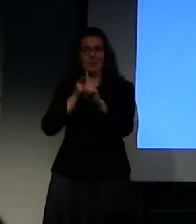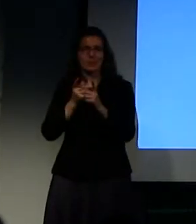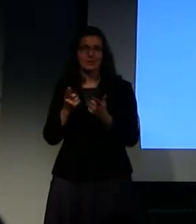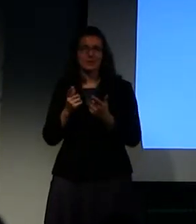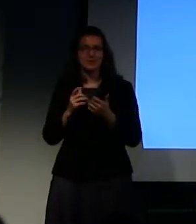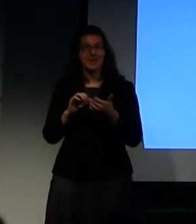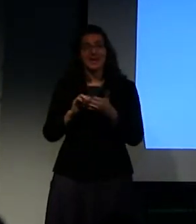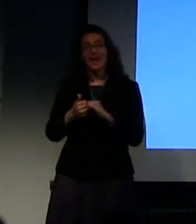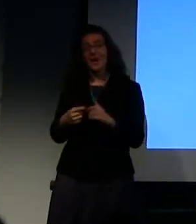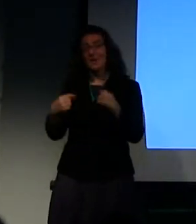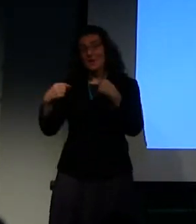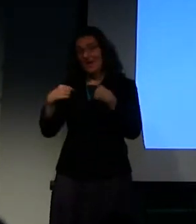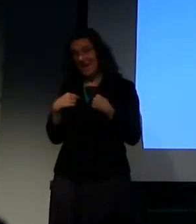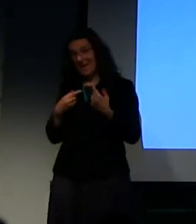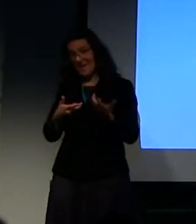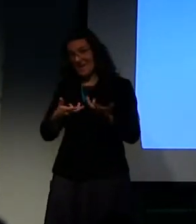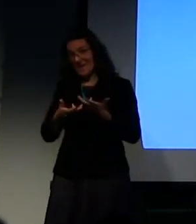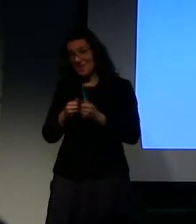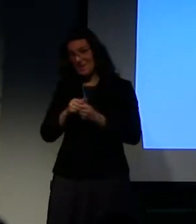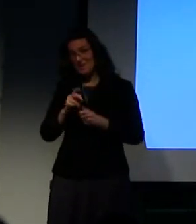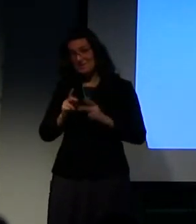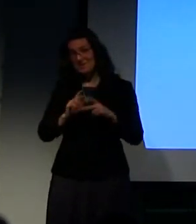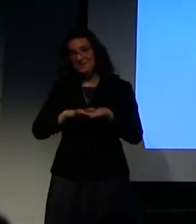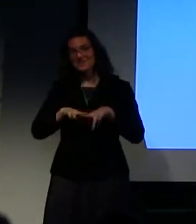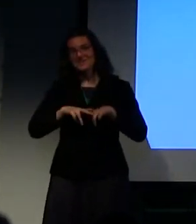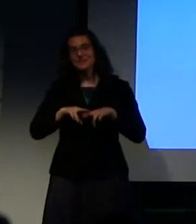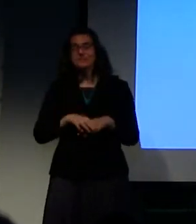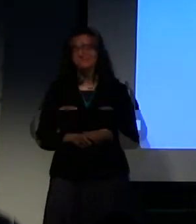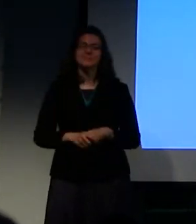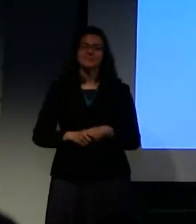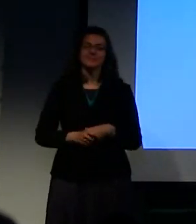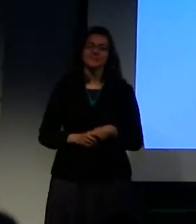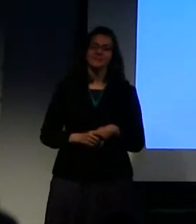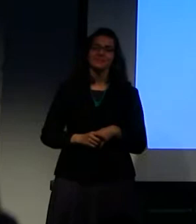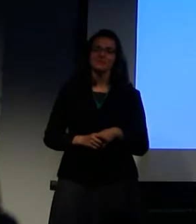How do I interact with people on the train?